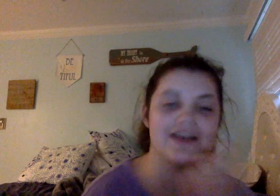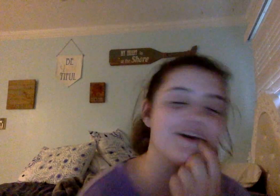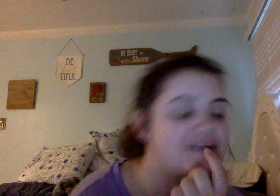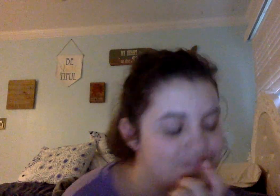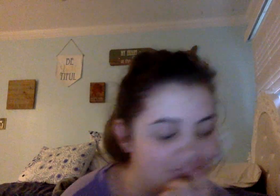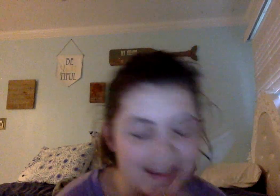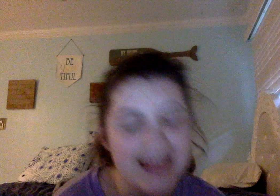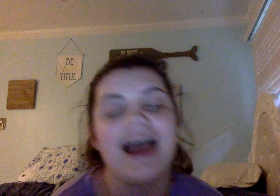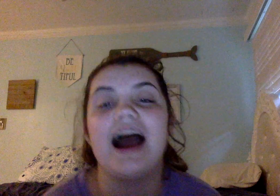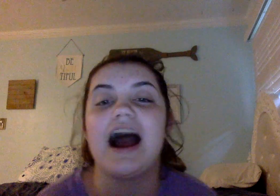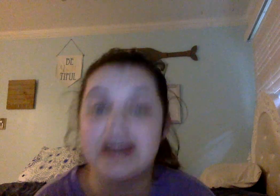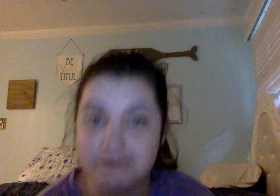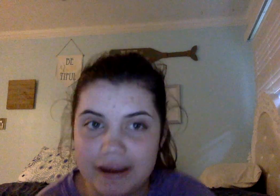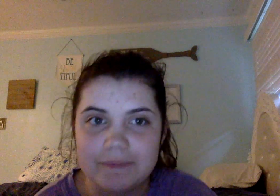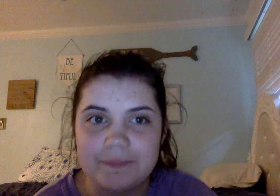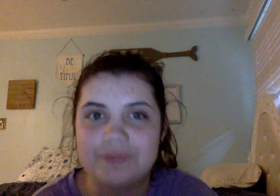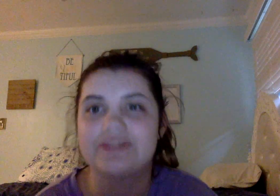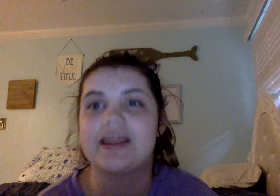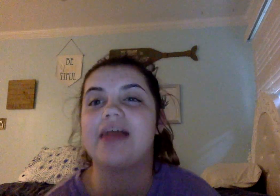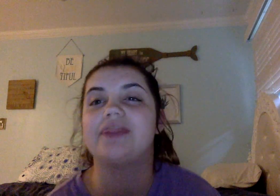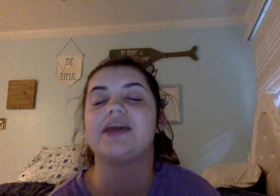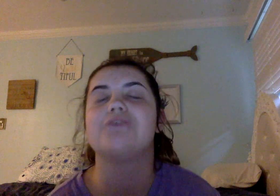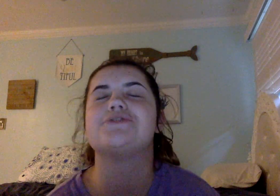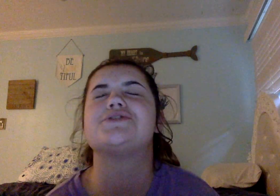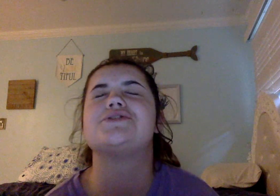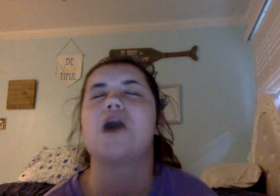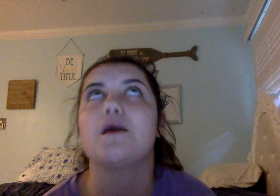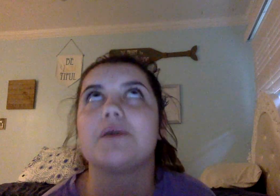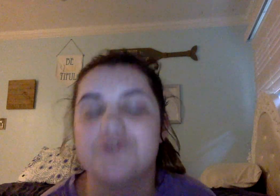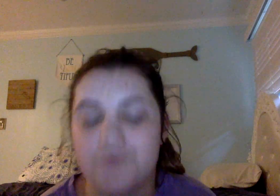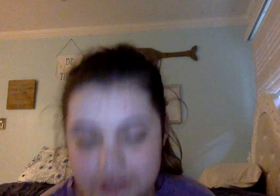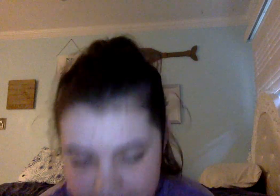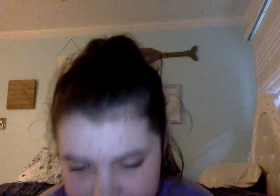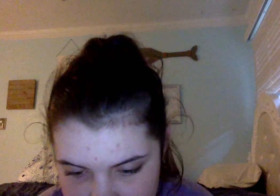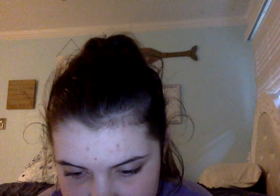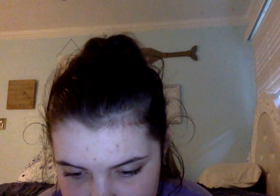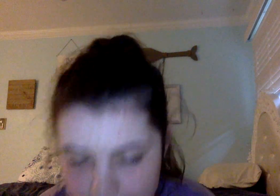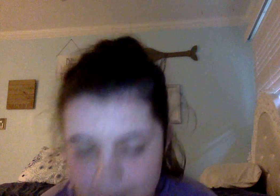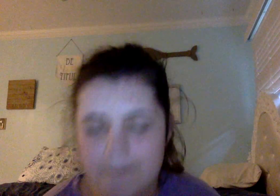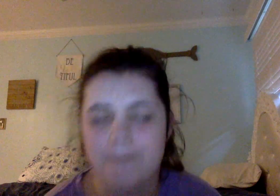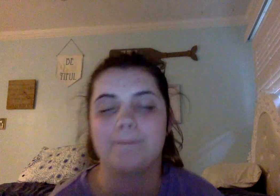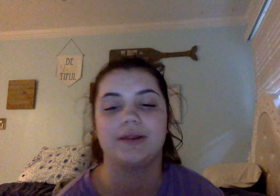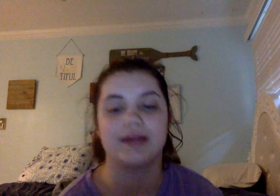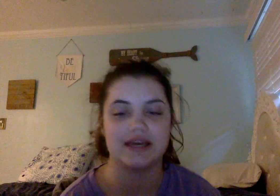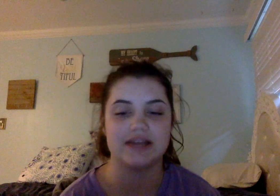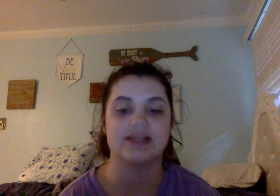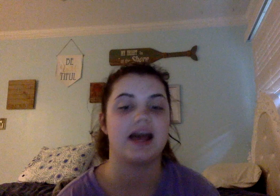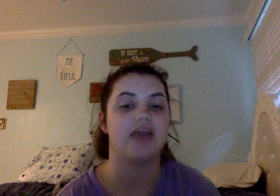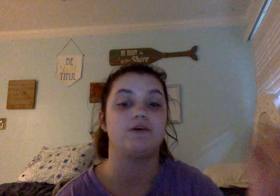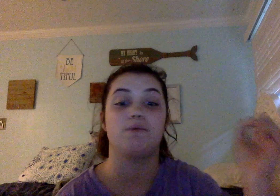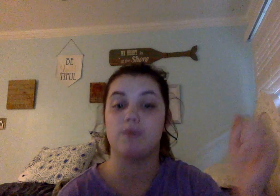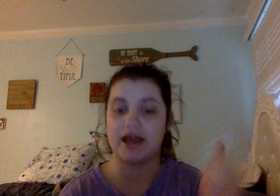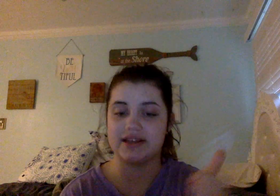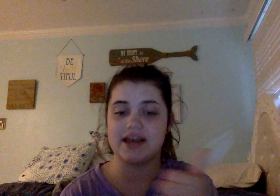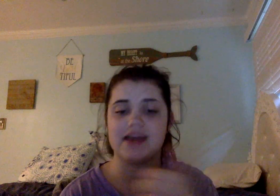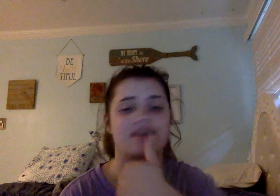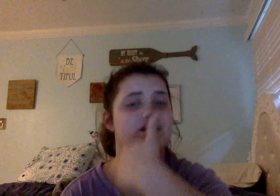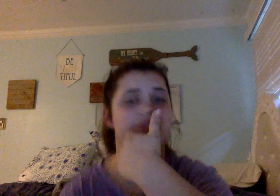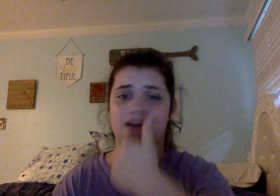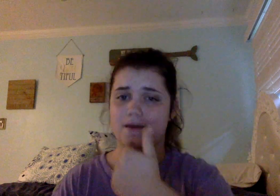Okay. Anyway, thank you so much for watching this video. Please, if you liked it, give it a thumbs